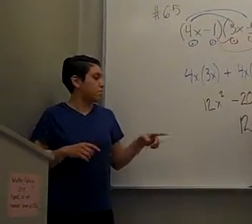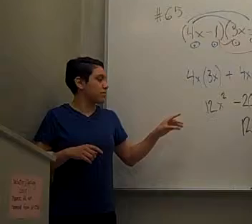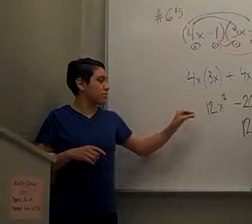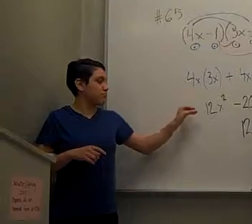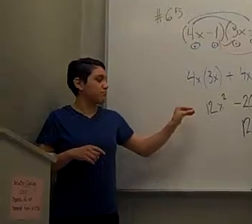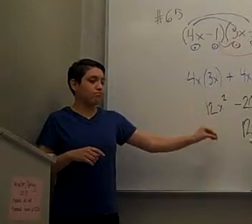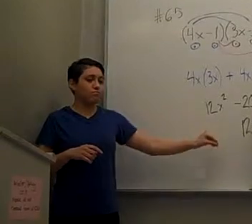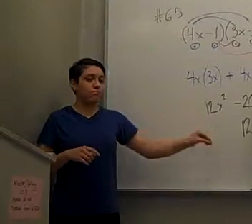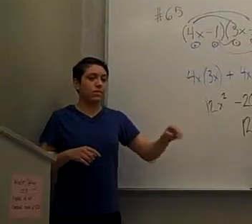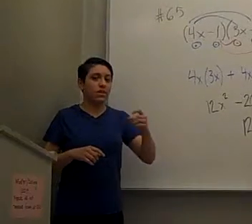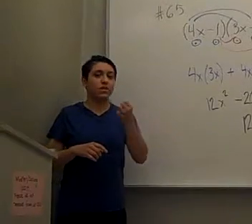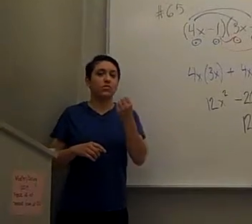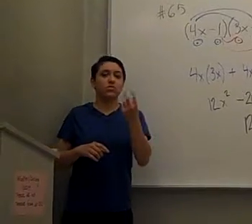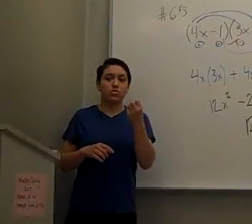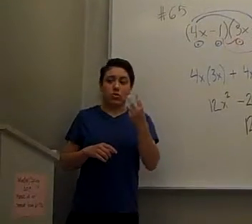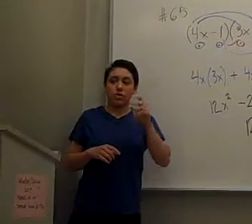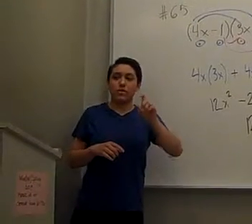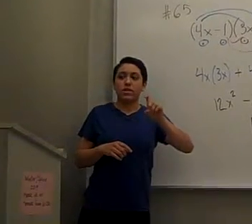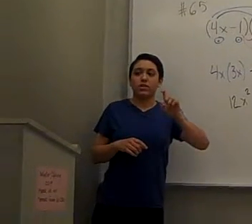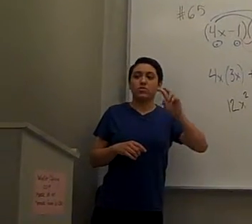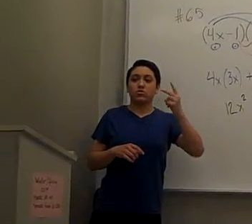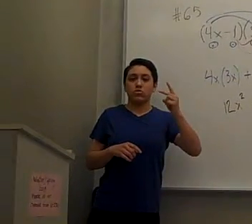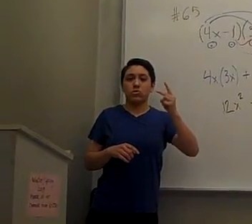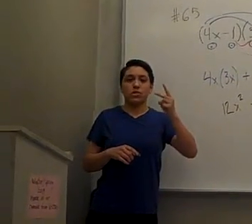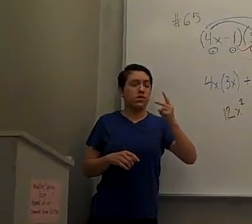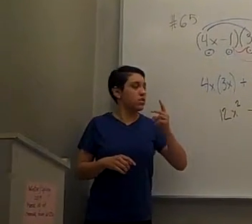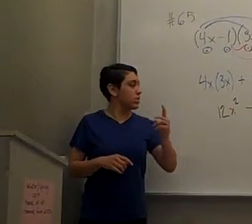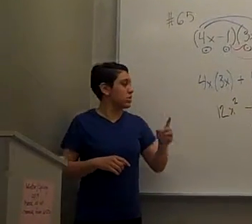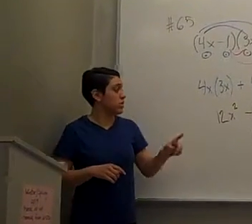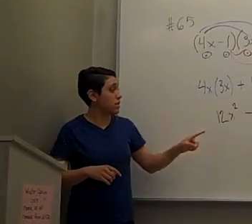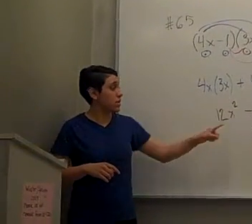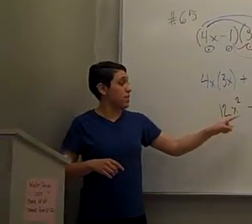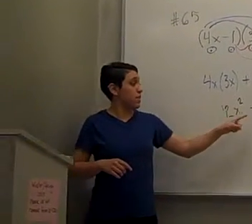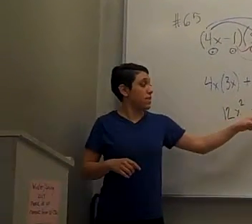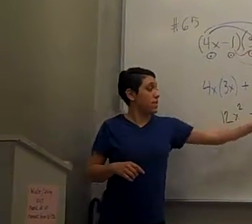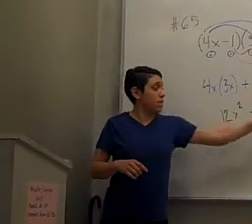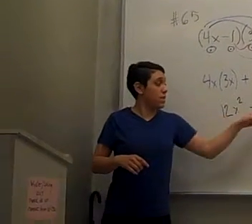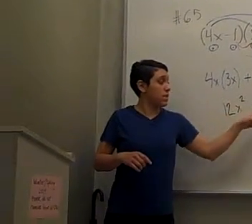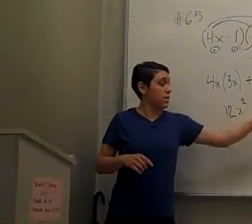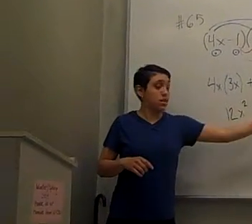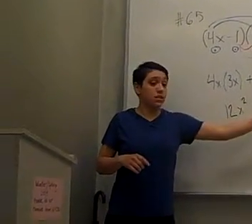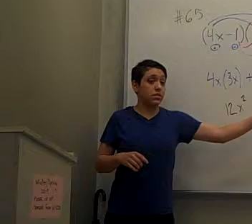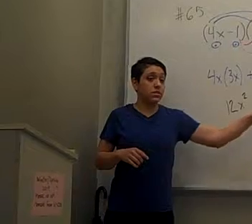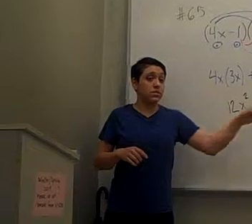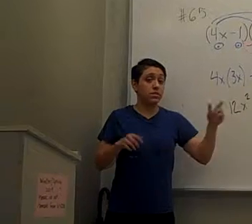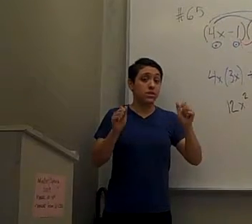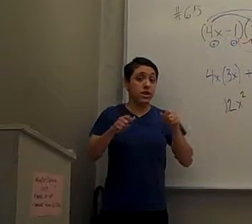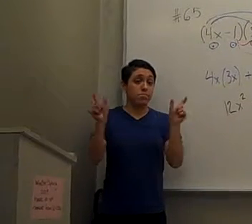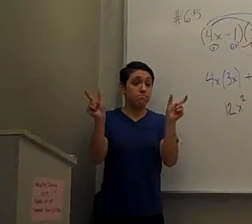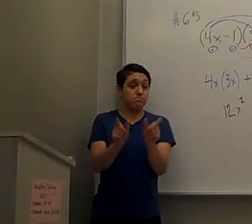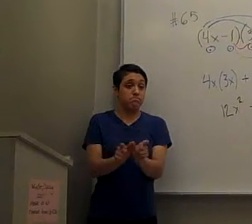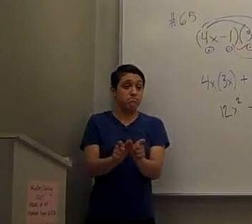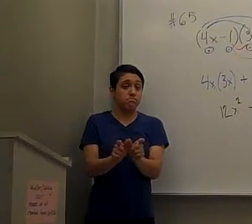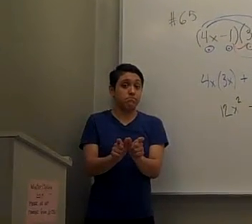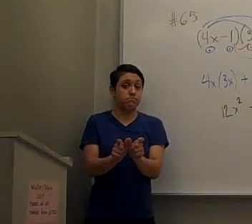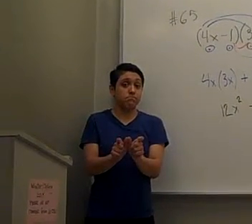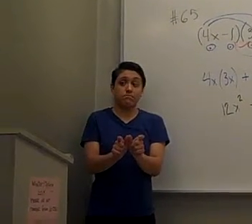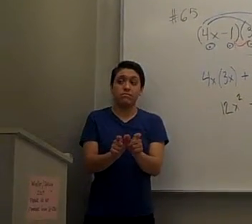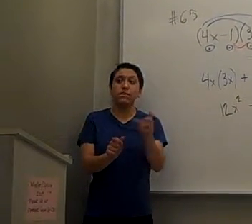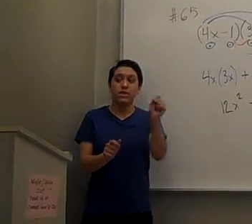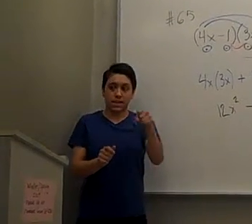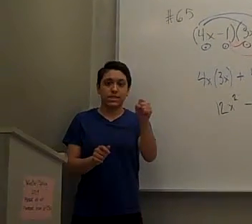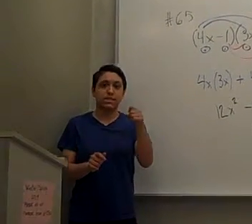12x squared. Now I have a minus 20x and a minus 3x, so those are both just plain x's. So how many x's do I leave off